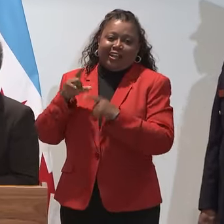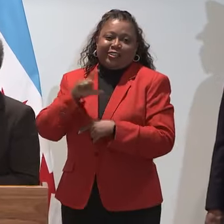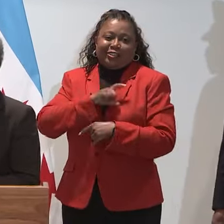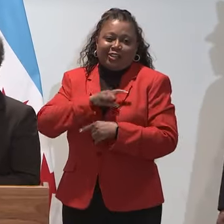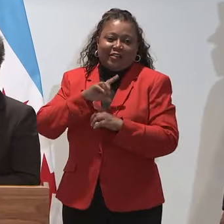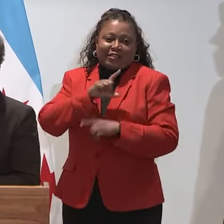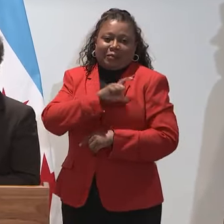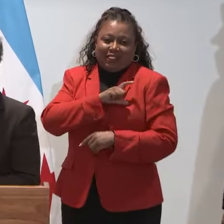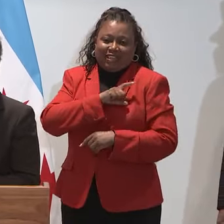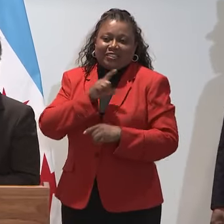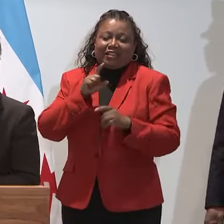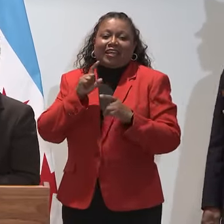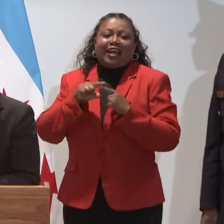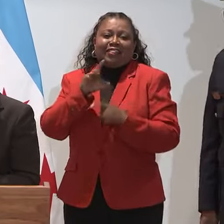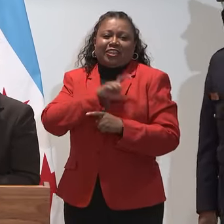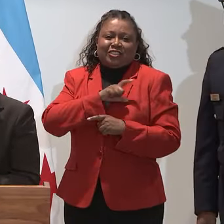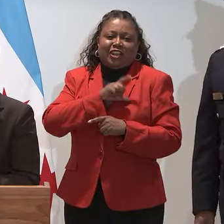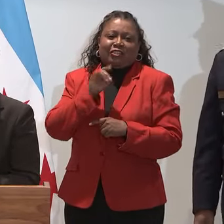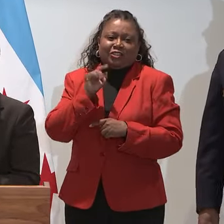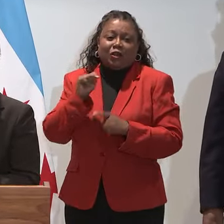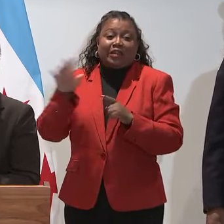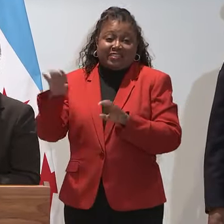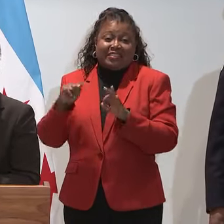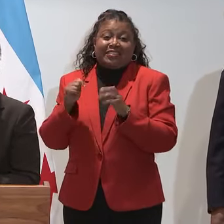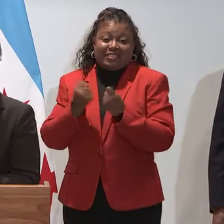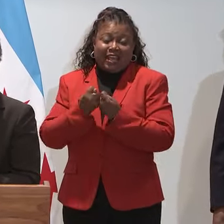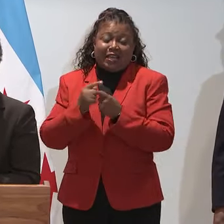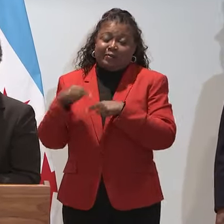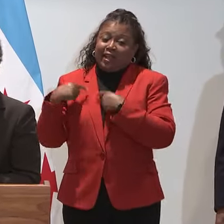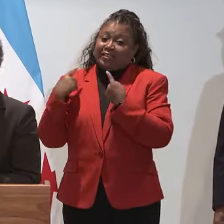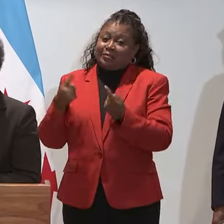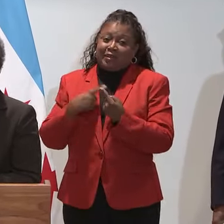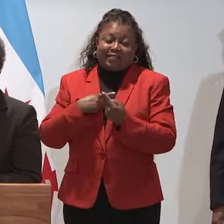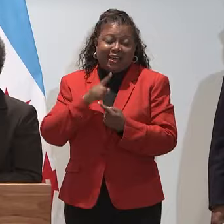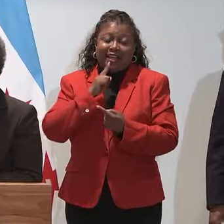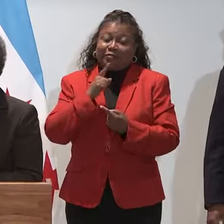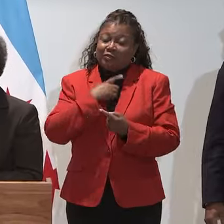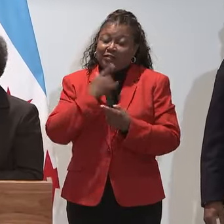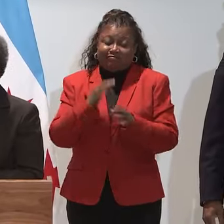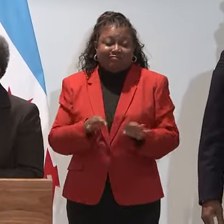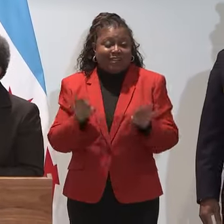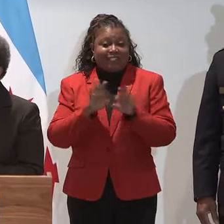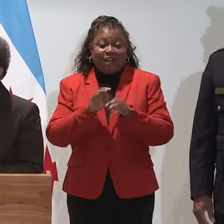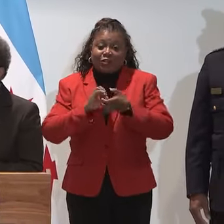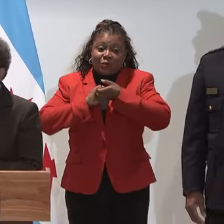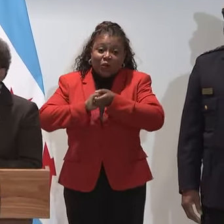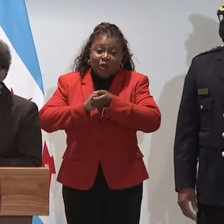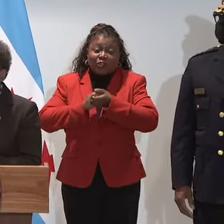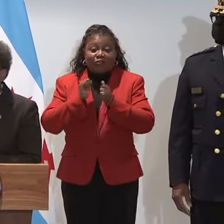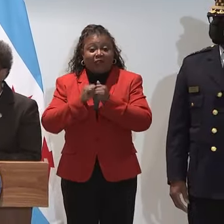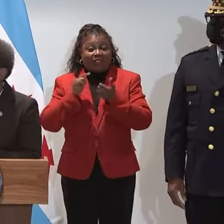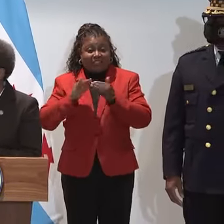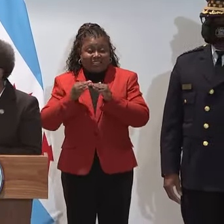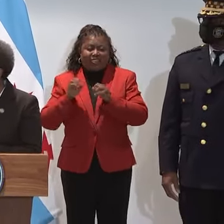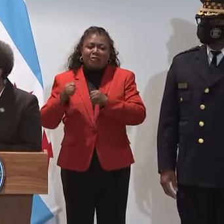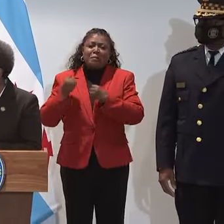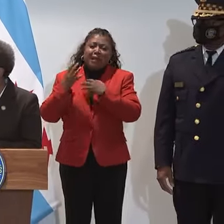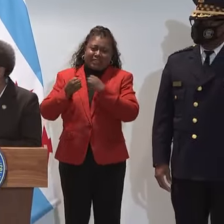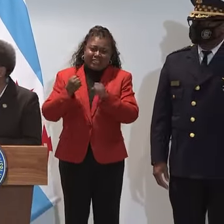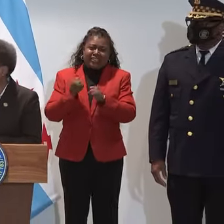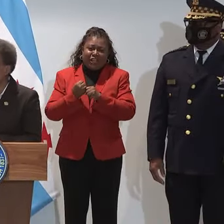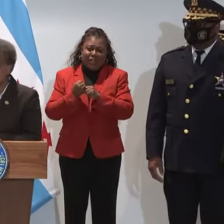Sheriff's Police. The Sheriff Dart and his team have been absolutely invaluable partners for the city for